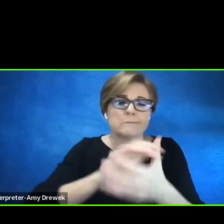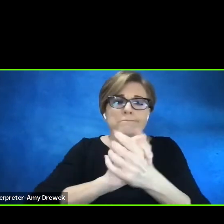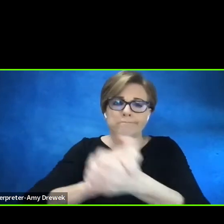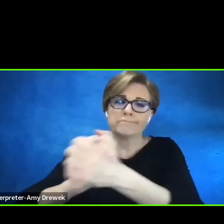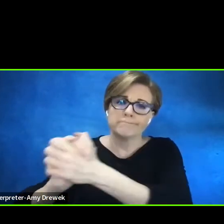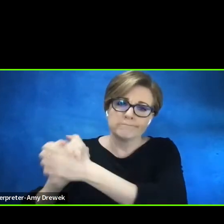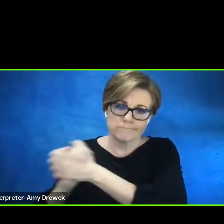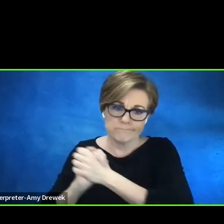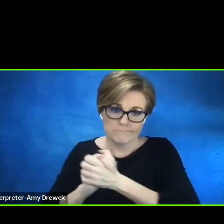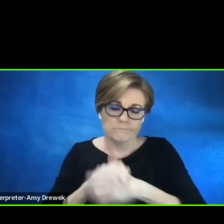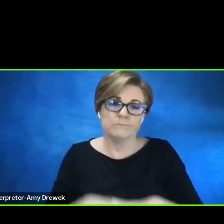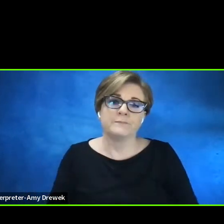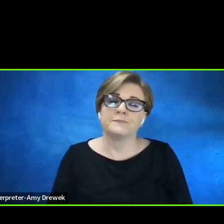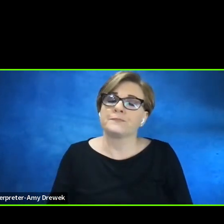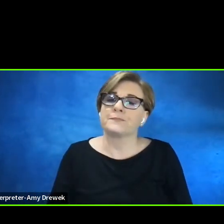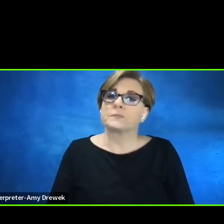line.